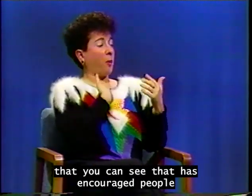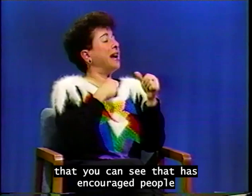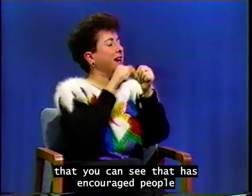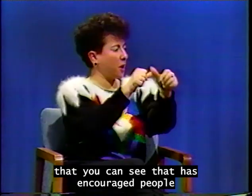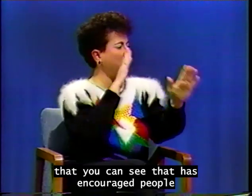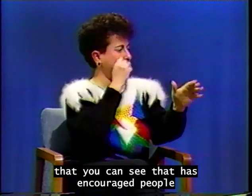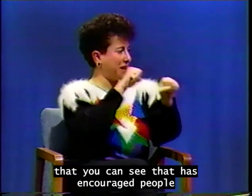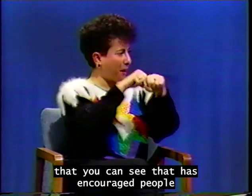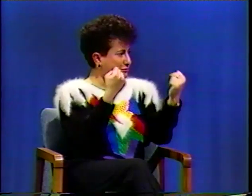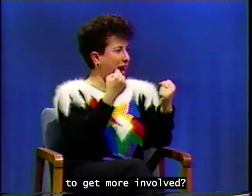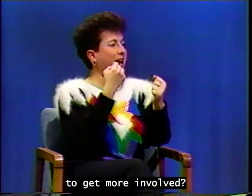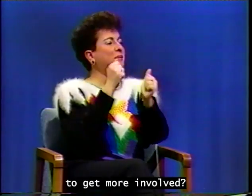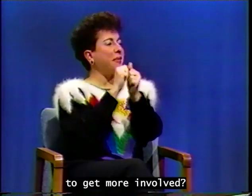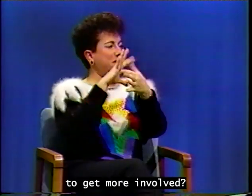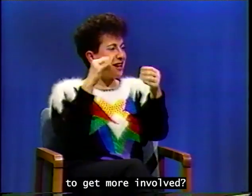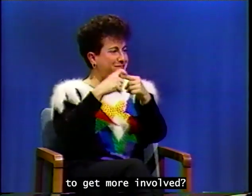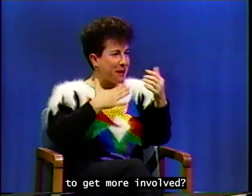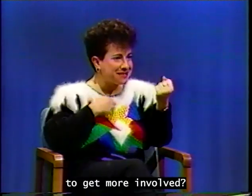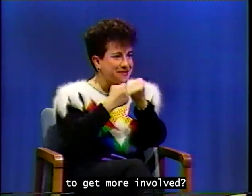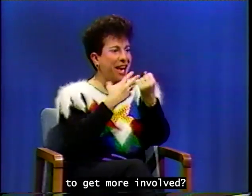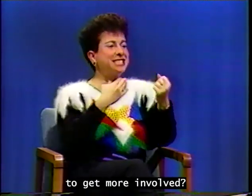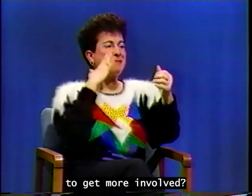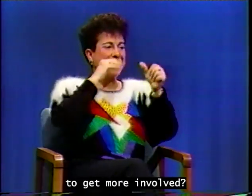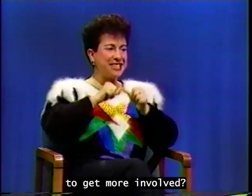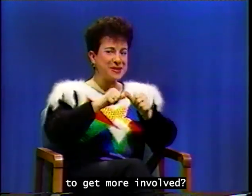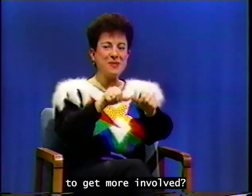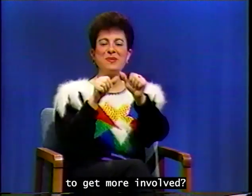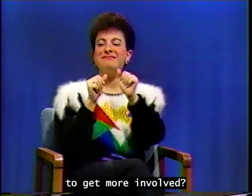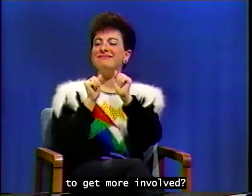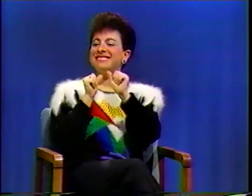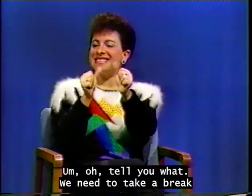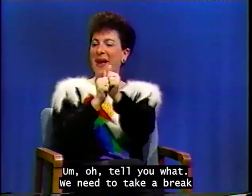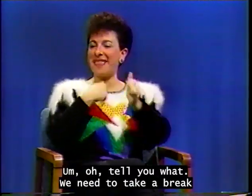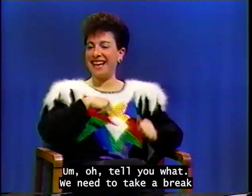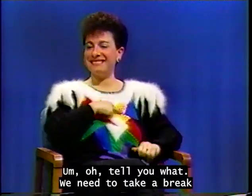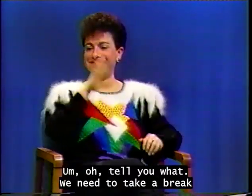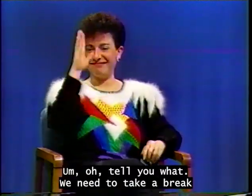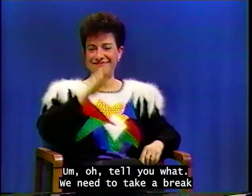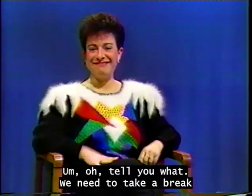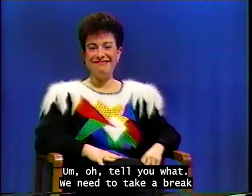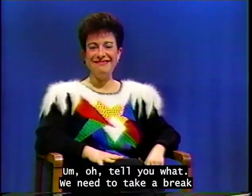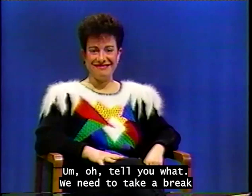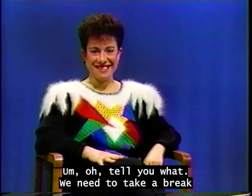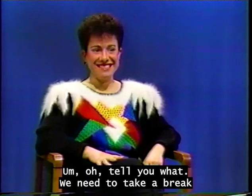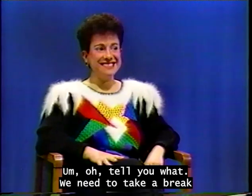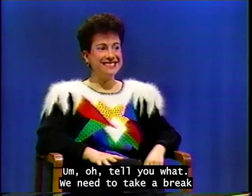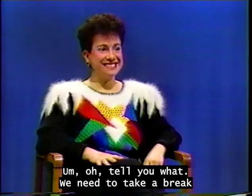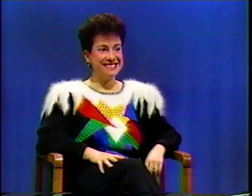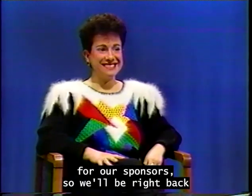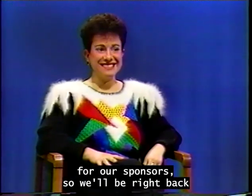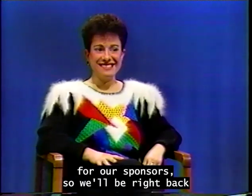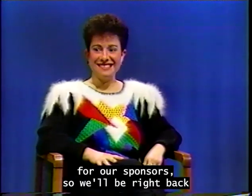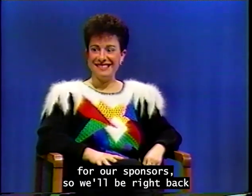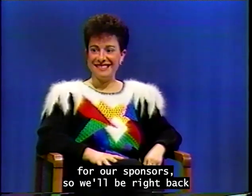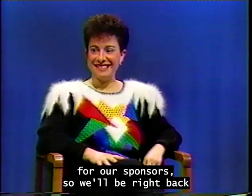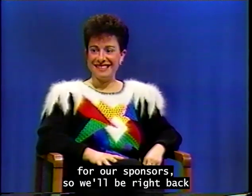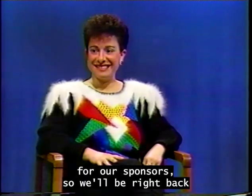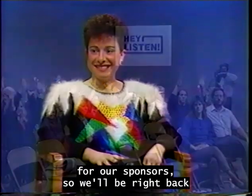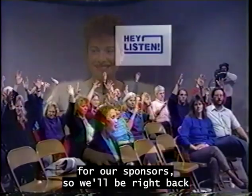has encouraged people to get more involved? tell you what, we need to take a break from our sponsors, so